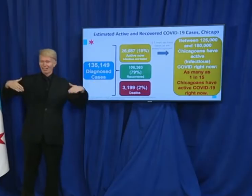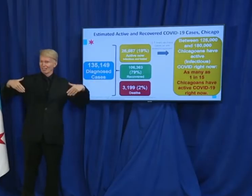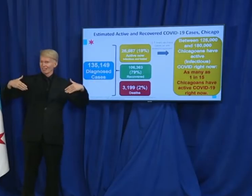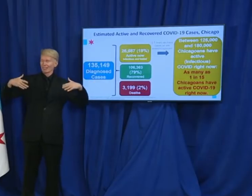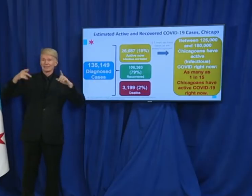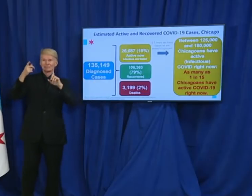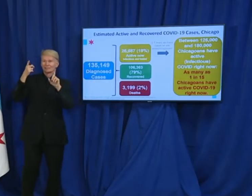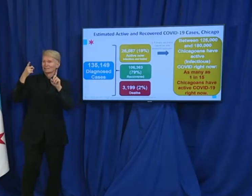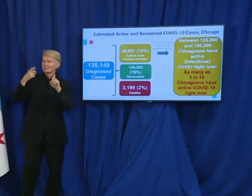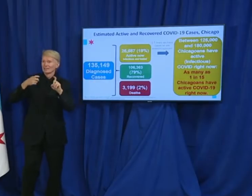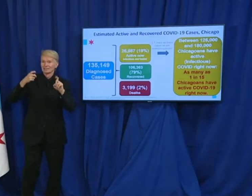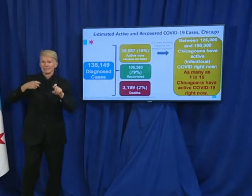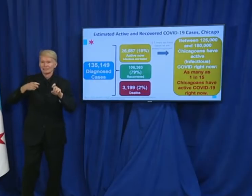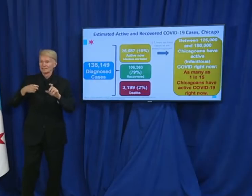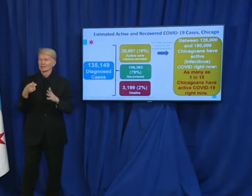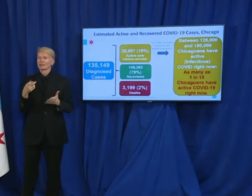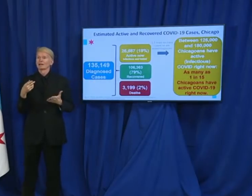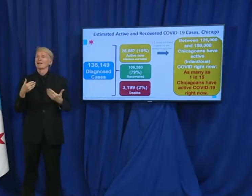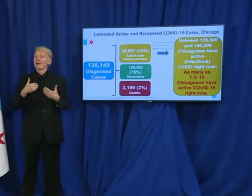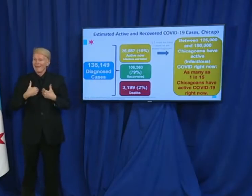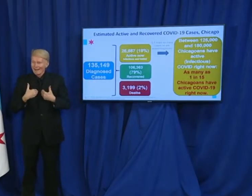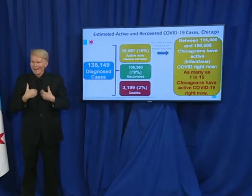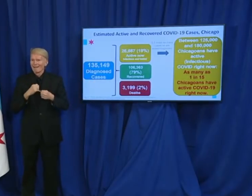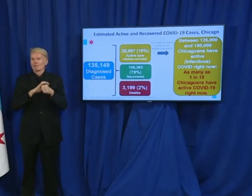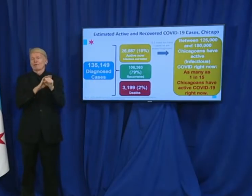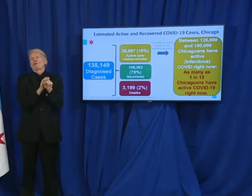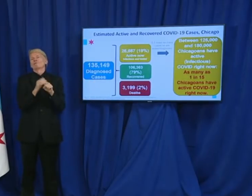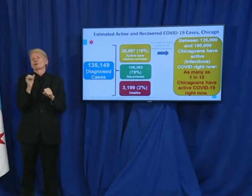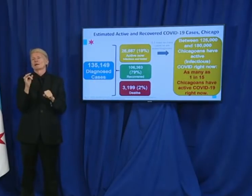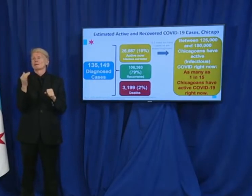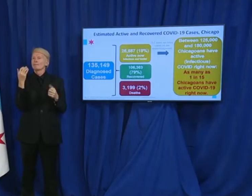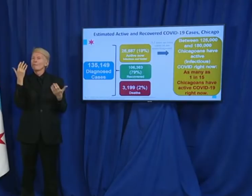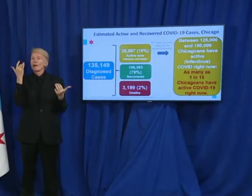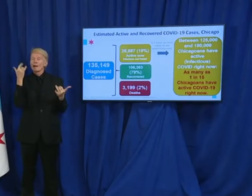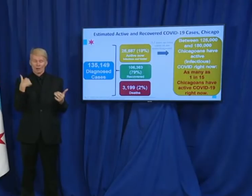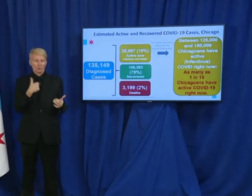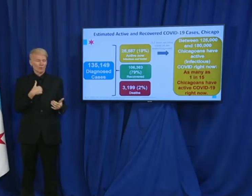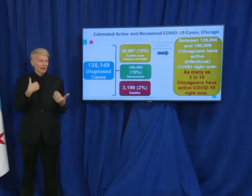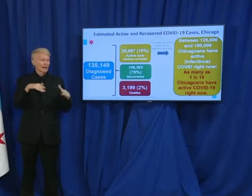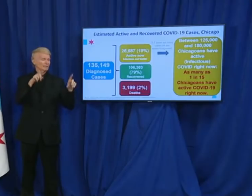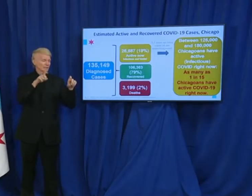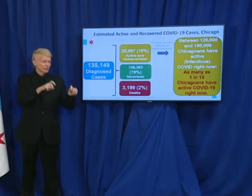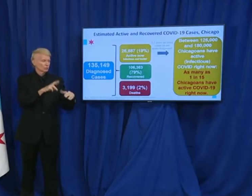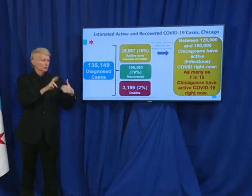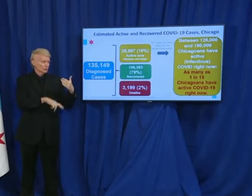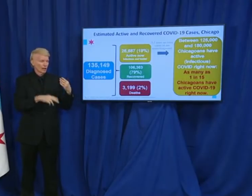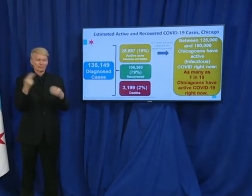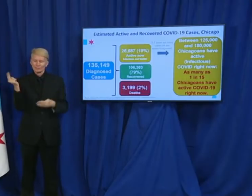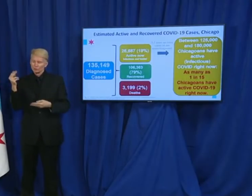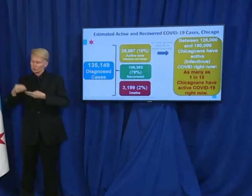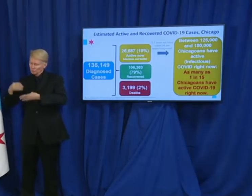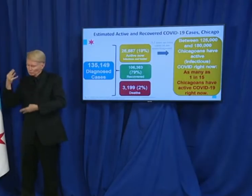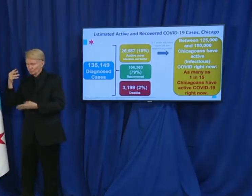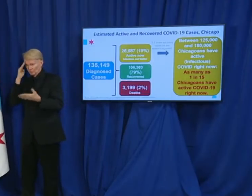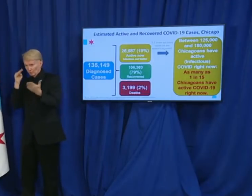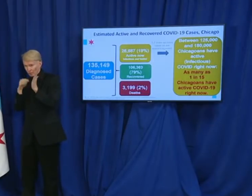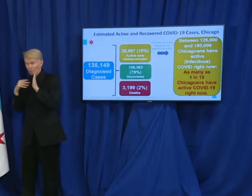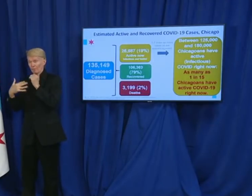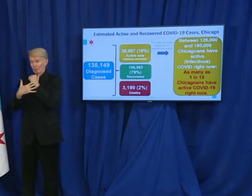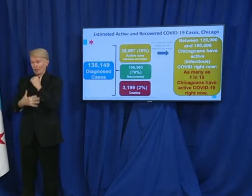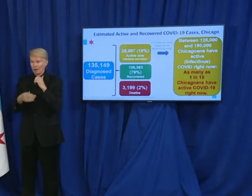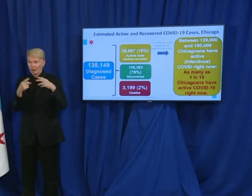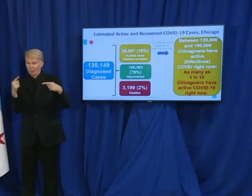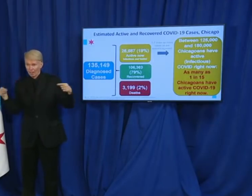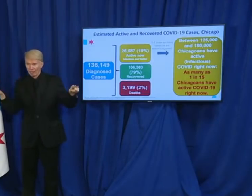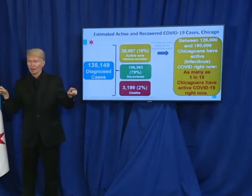COVID-19. And we know that based on our death numbers, based on some of the serology testing that's been done, and based on estimates across the